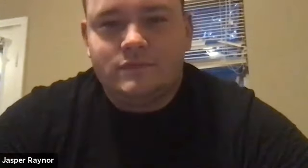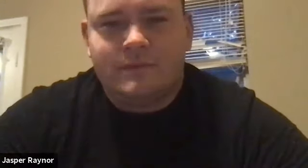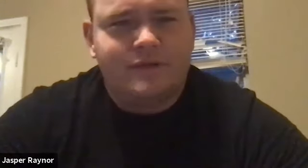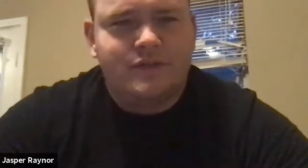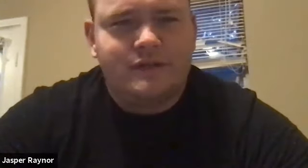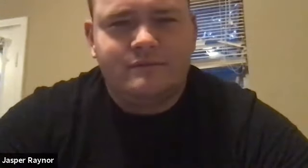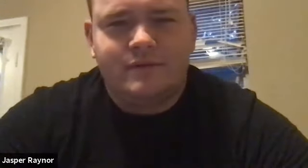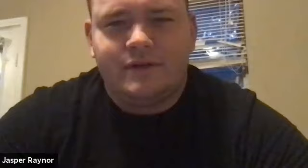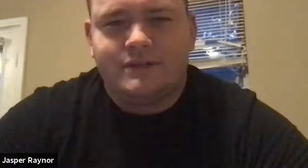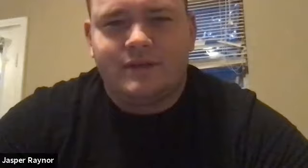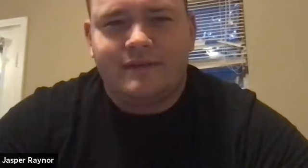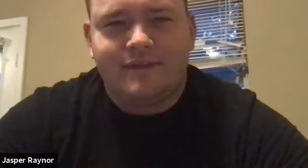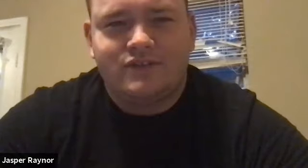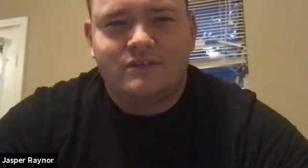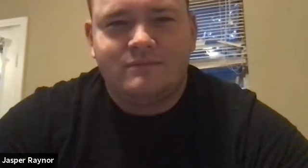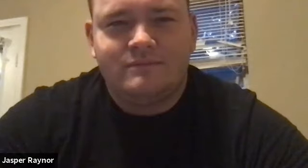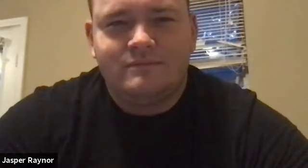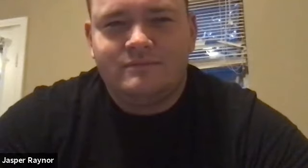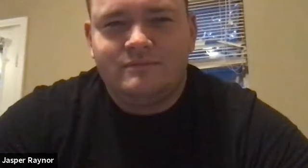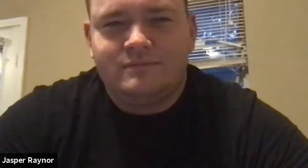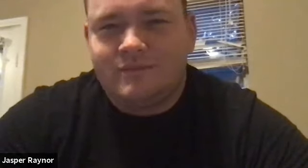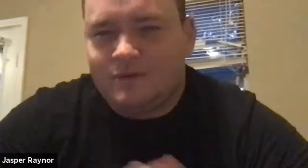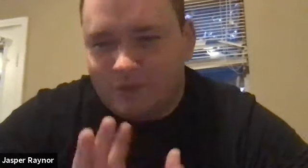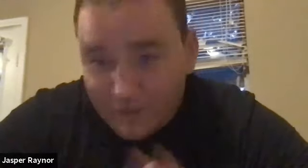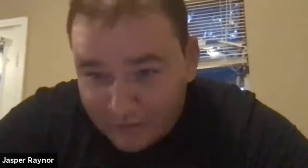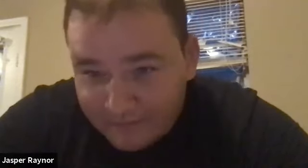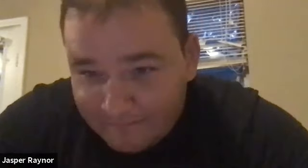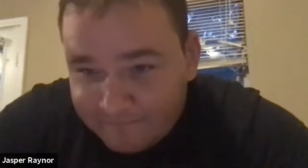Somebody raise their hand. I thought I saw a hand flash up. No, we're good. Okay, yeah.